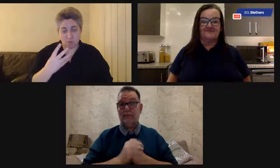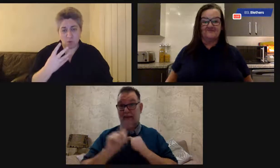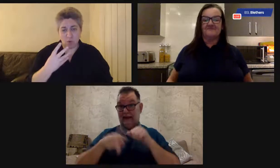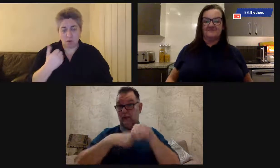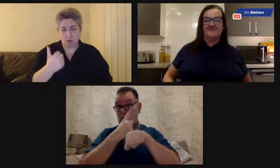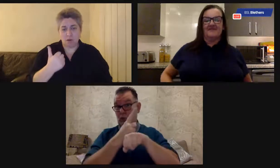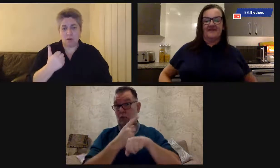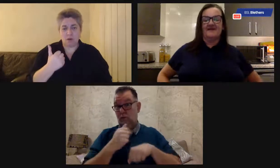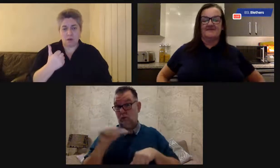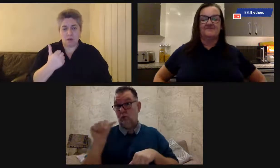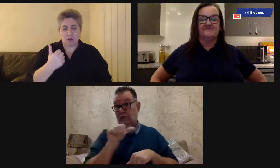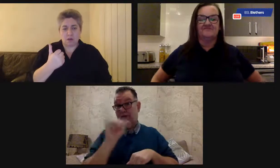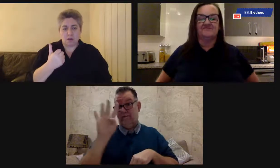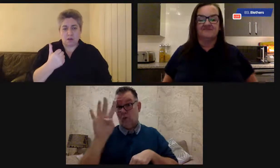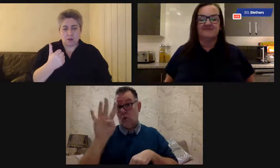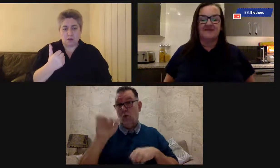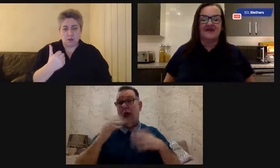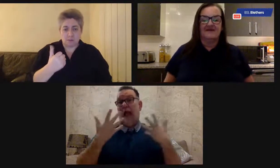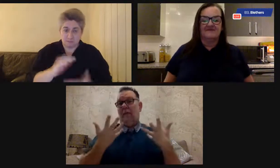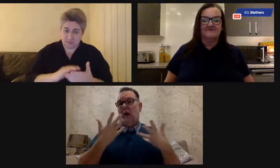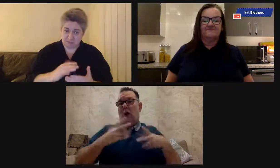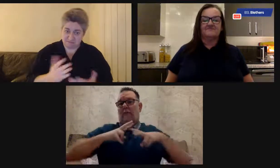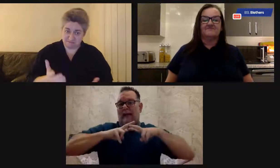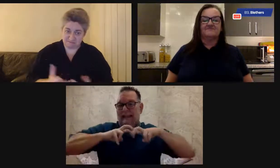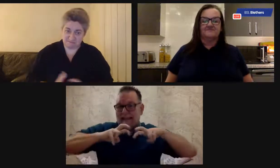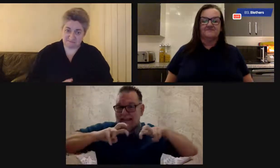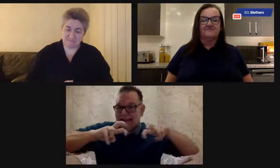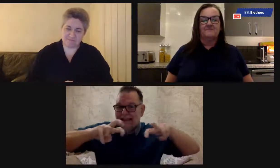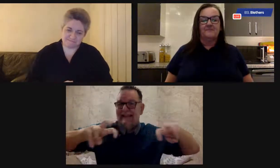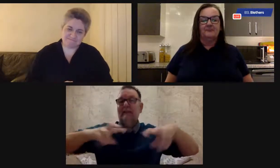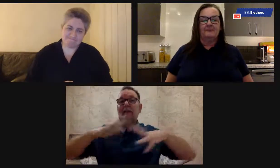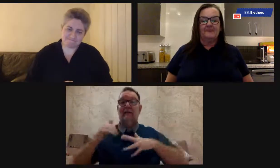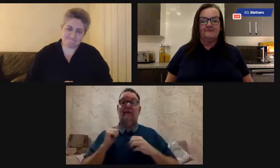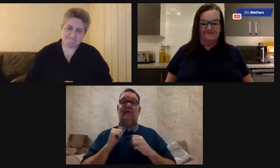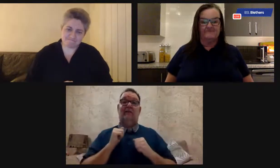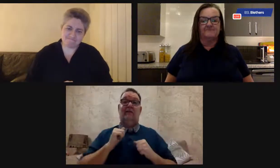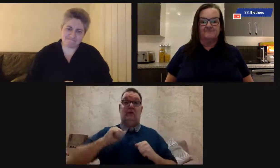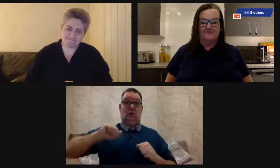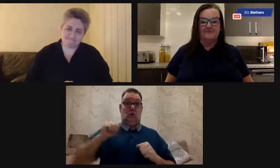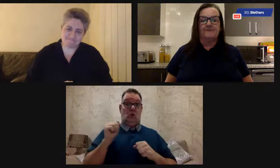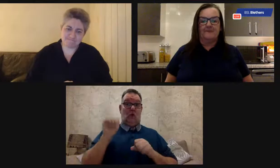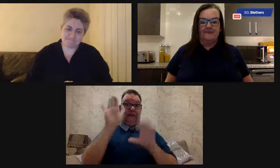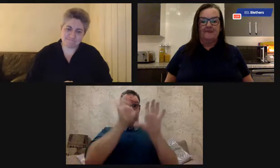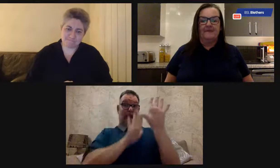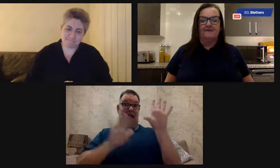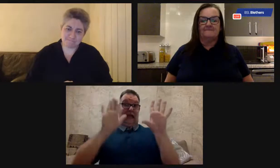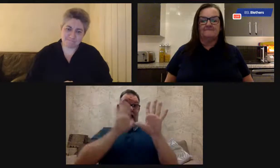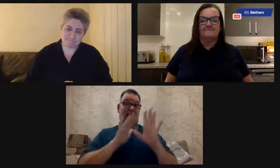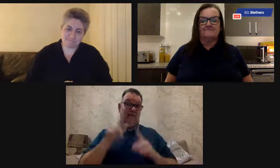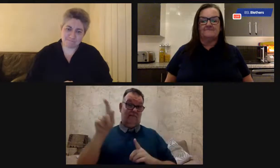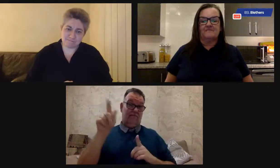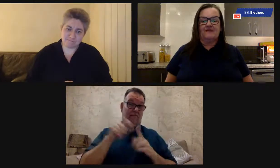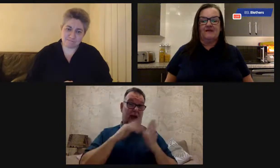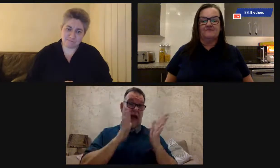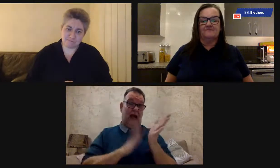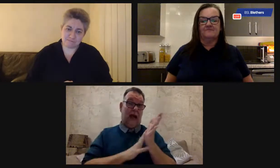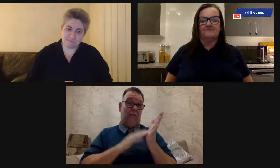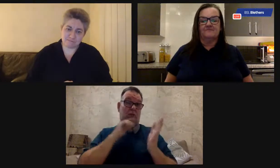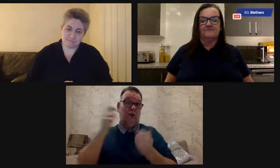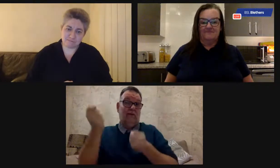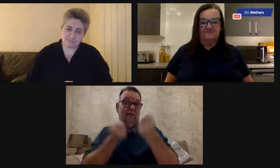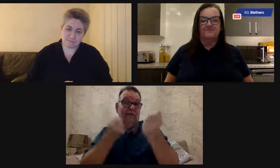it's just one event, but next year we're potentially looking at 4 events in each of the home